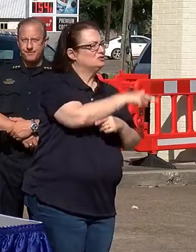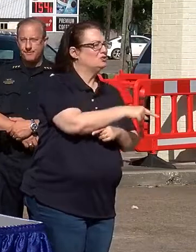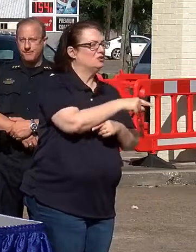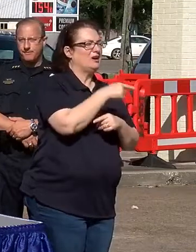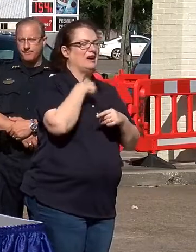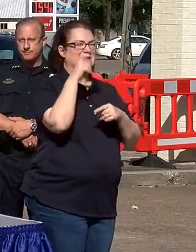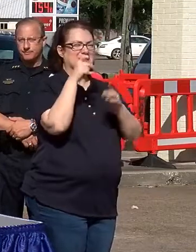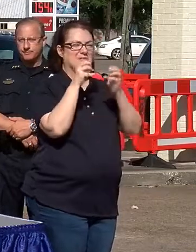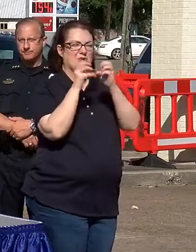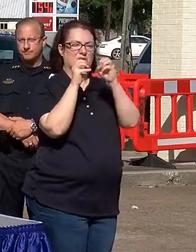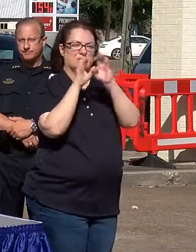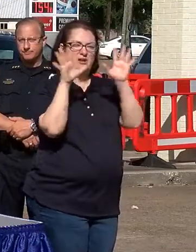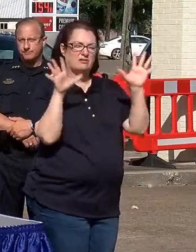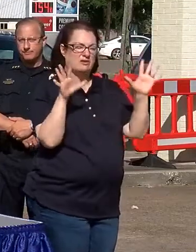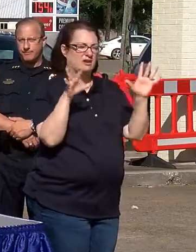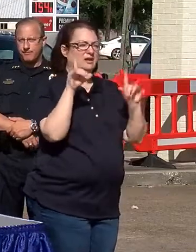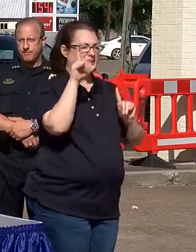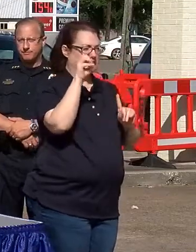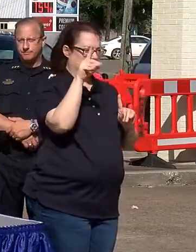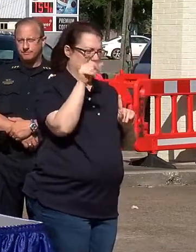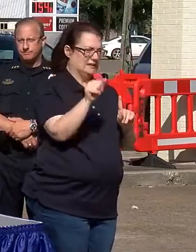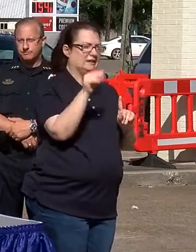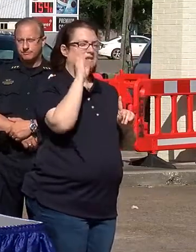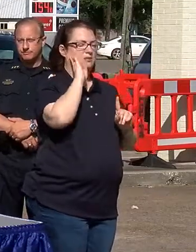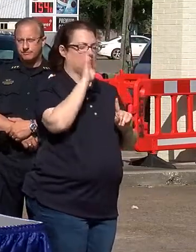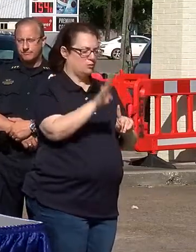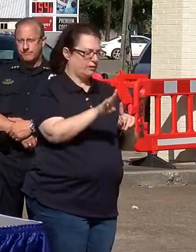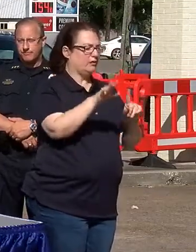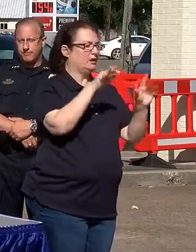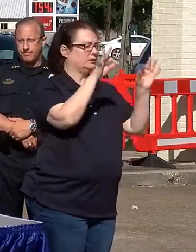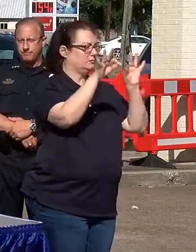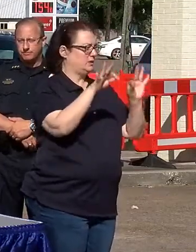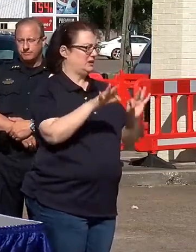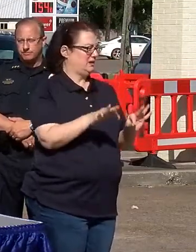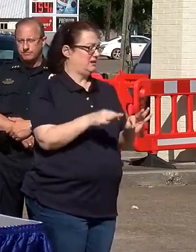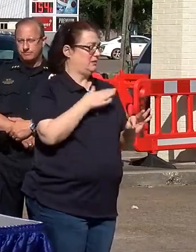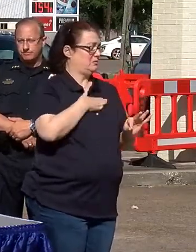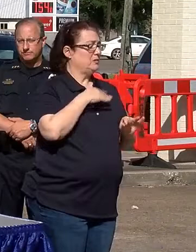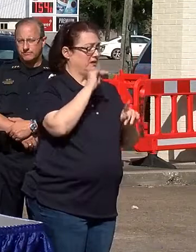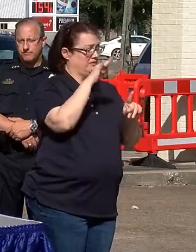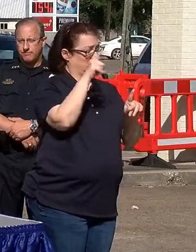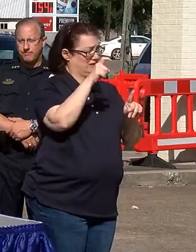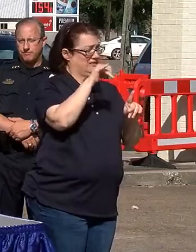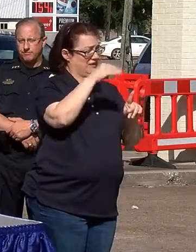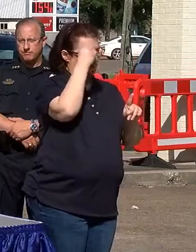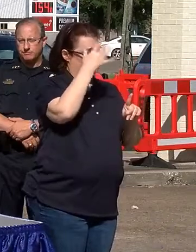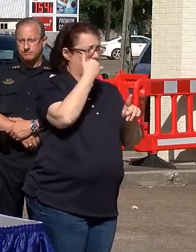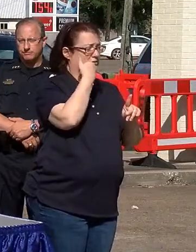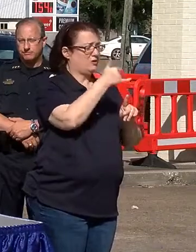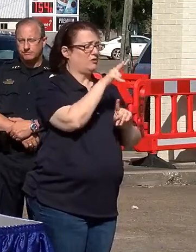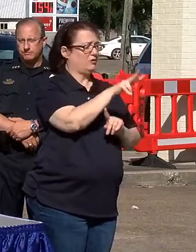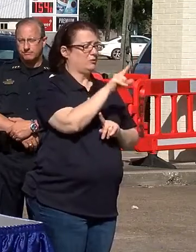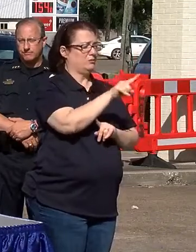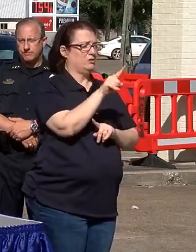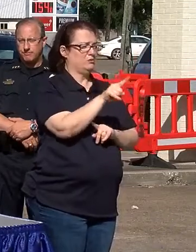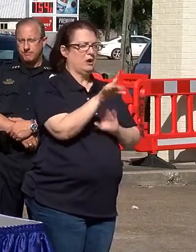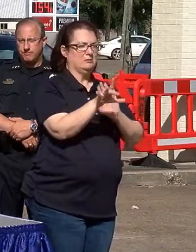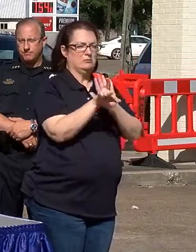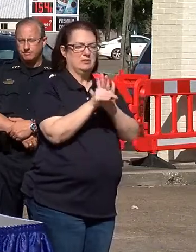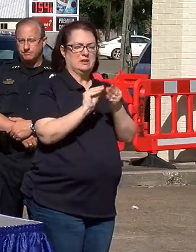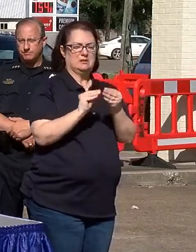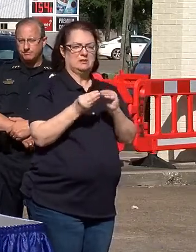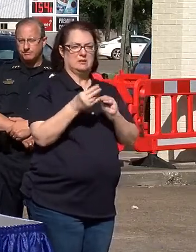orders. To speak with LEDA's business operations team, please call 311 option 2.